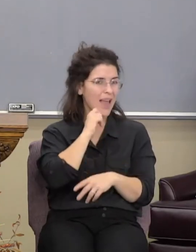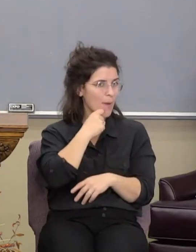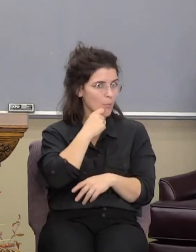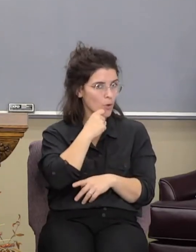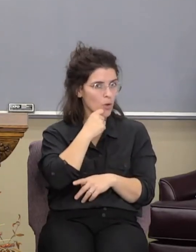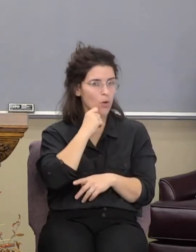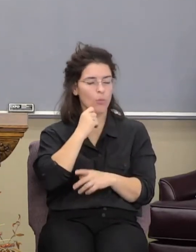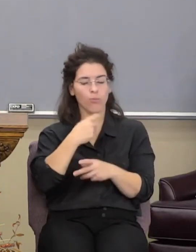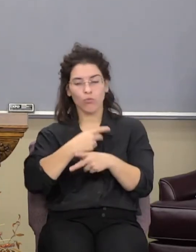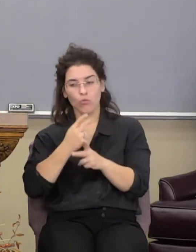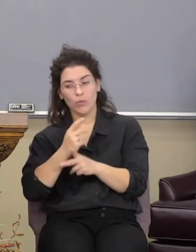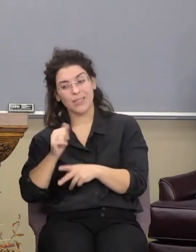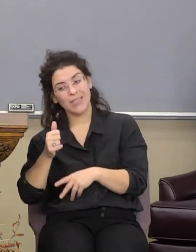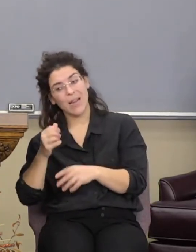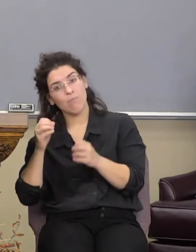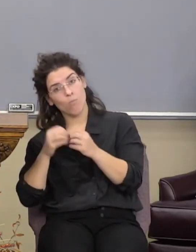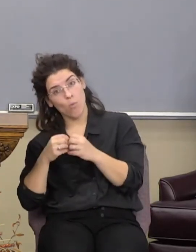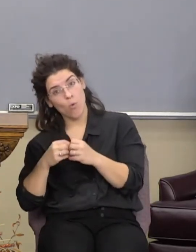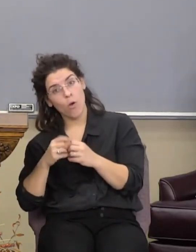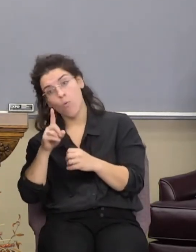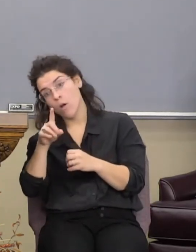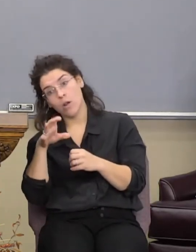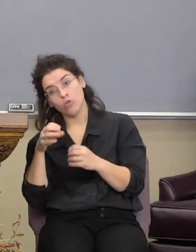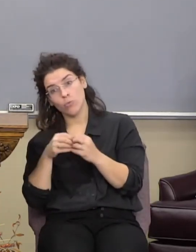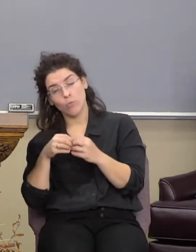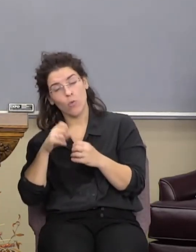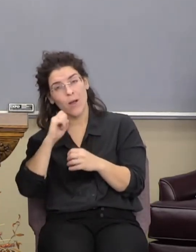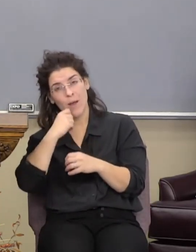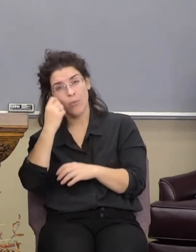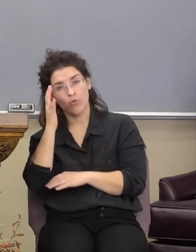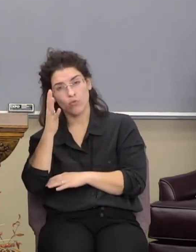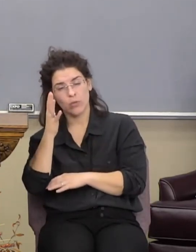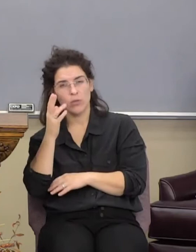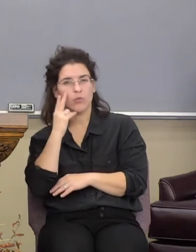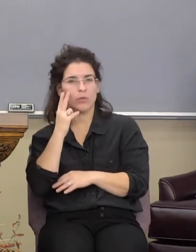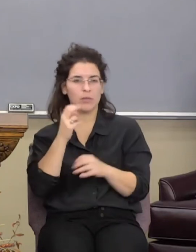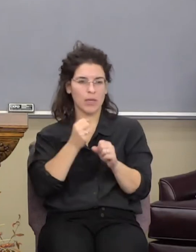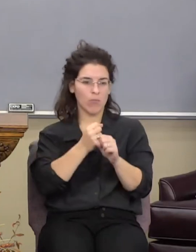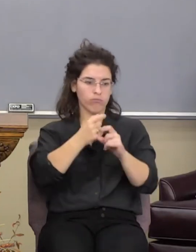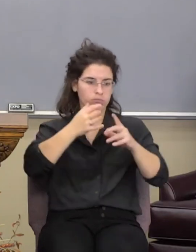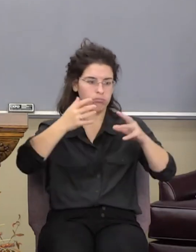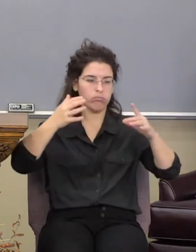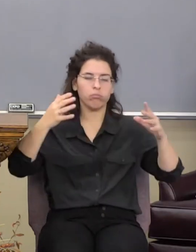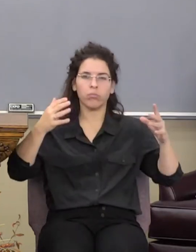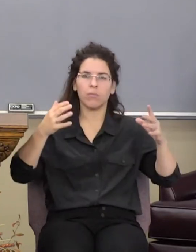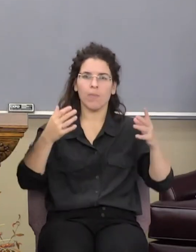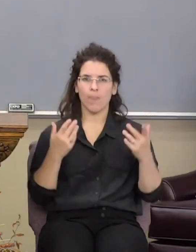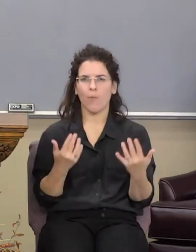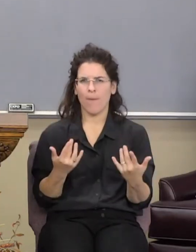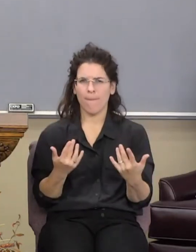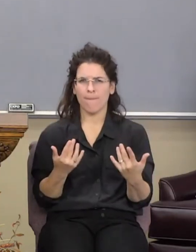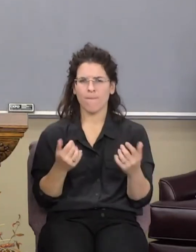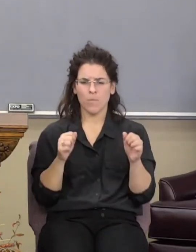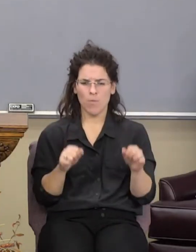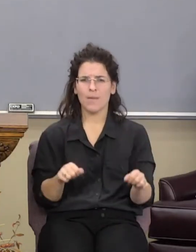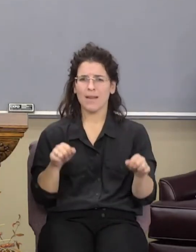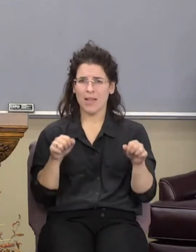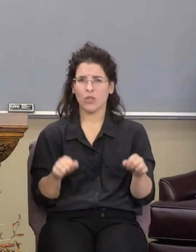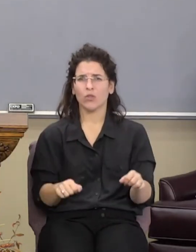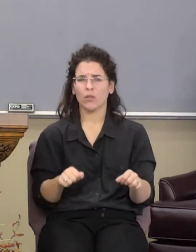who produces 10 more or 100 more apples? You see how exponentially, wait a minute,